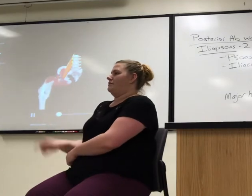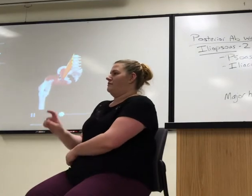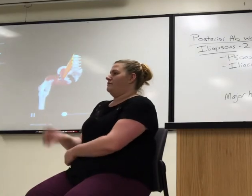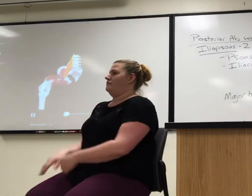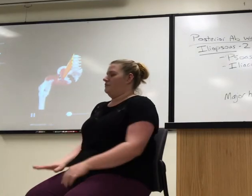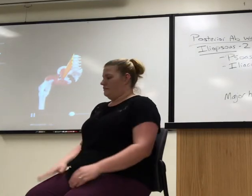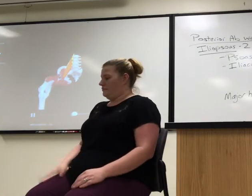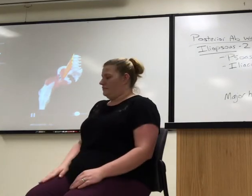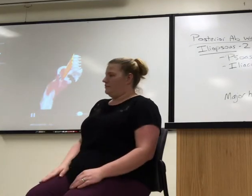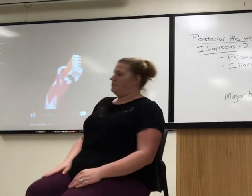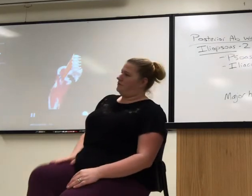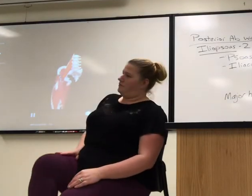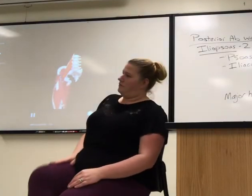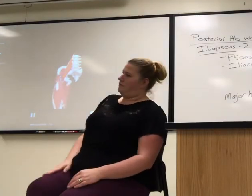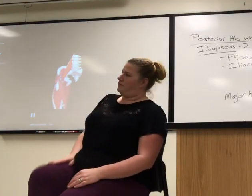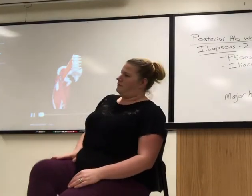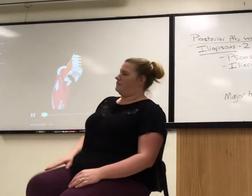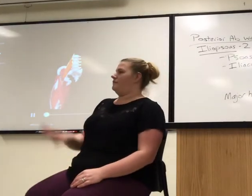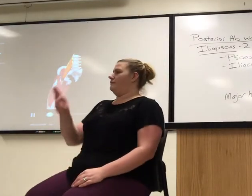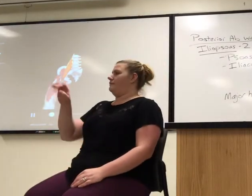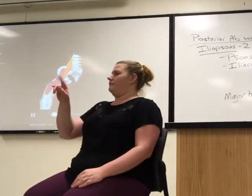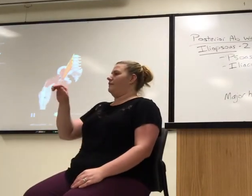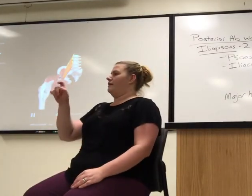Thigh up. That's hip flexion.